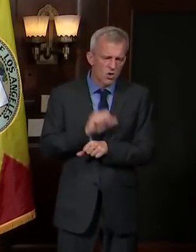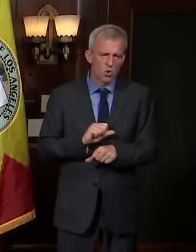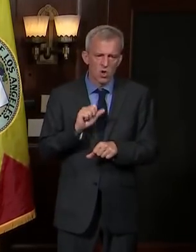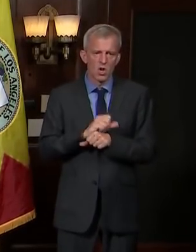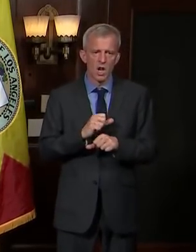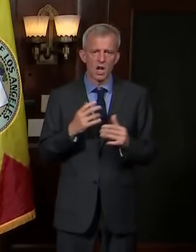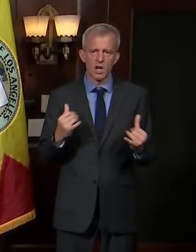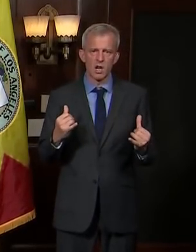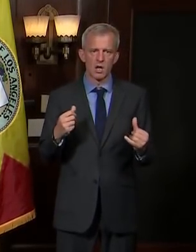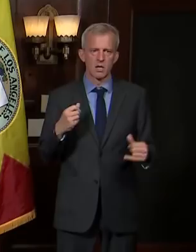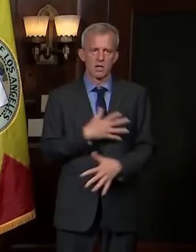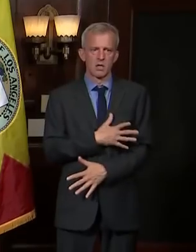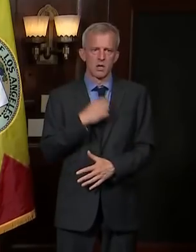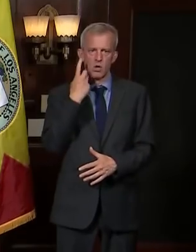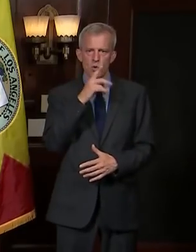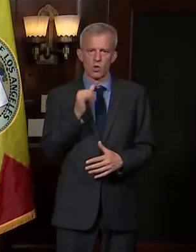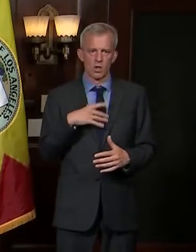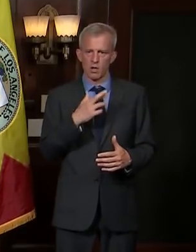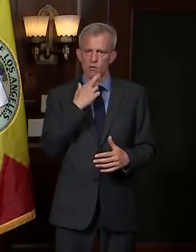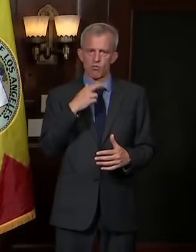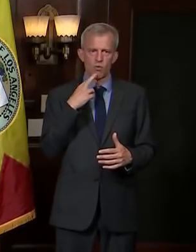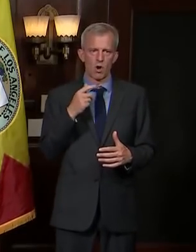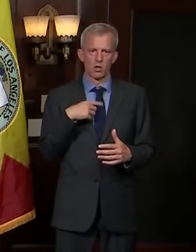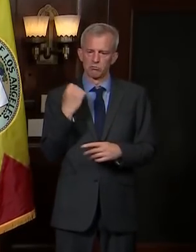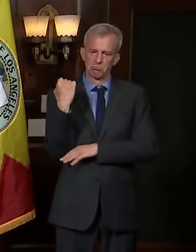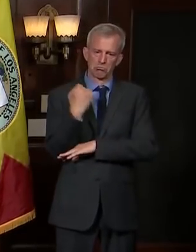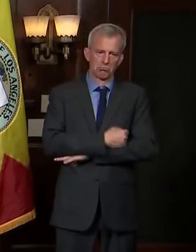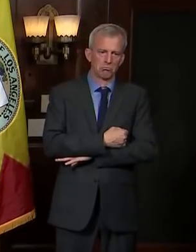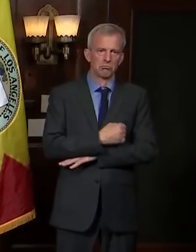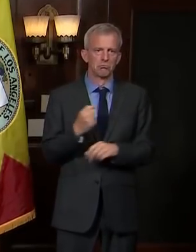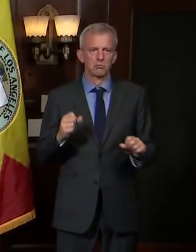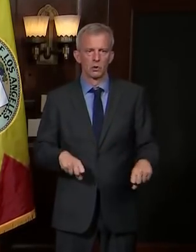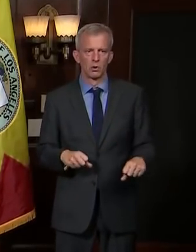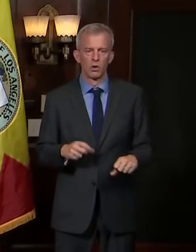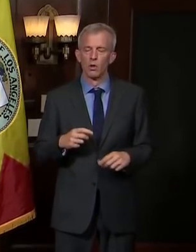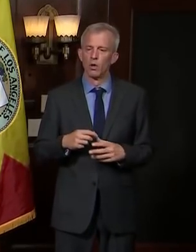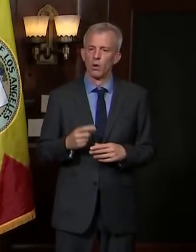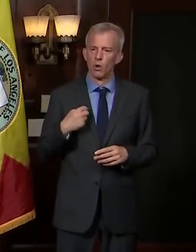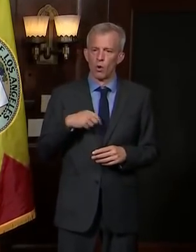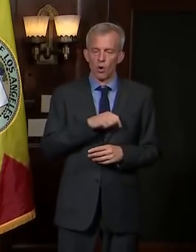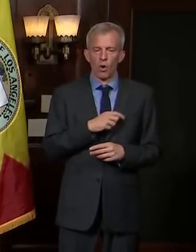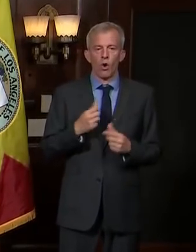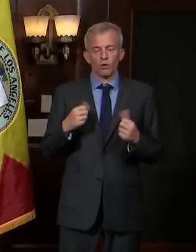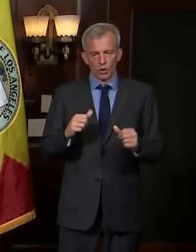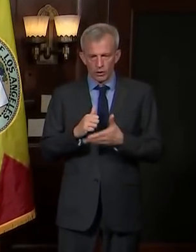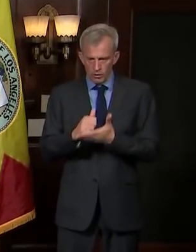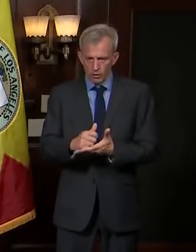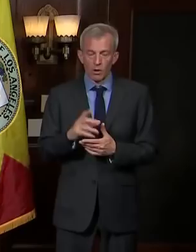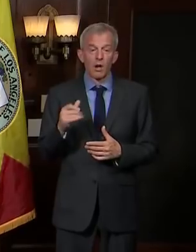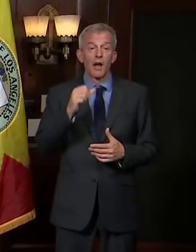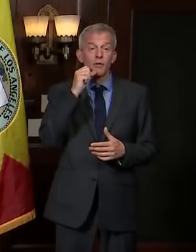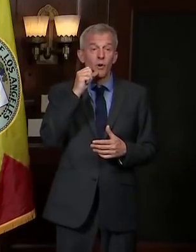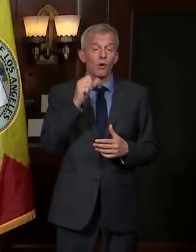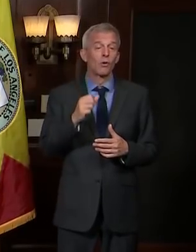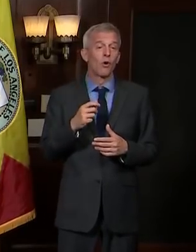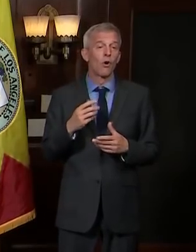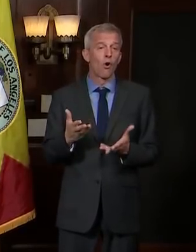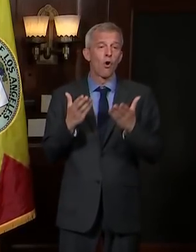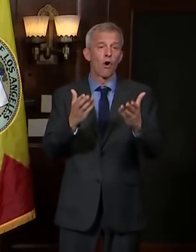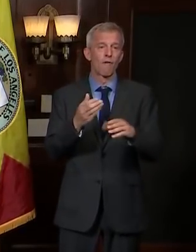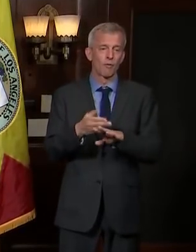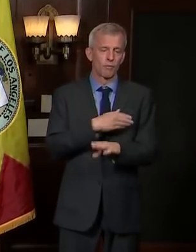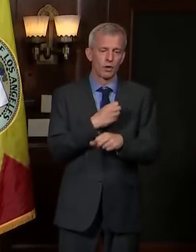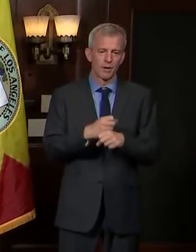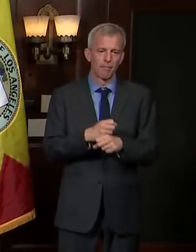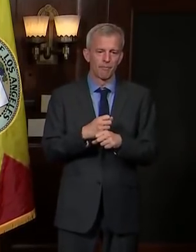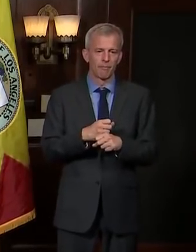could evaporate in front of them. We've made those changes to help them, like the bars now offering pre-made cocktails or the